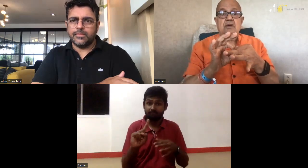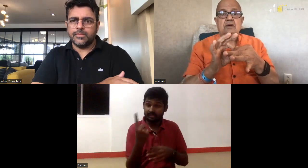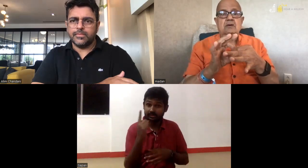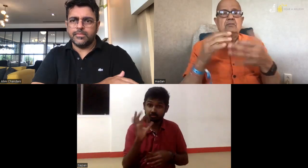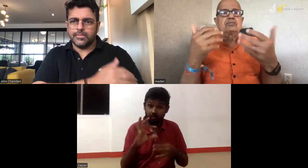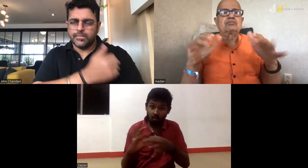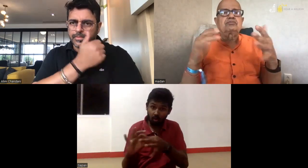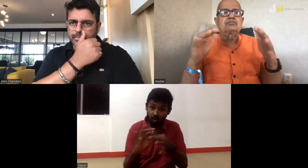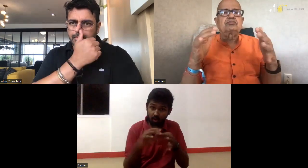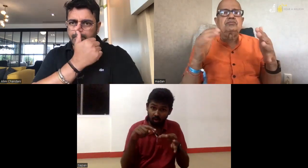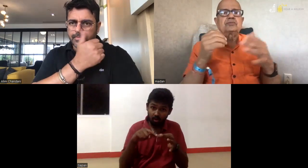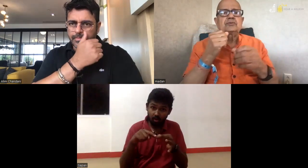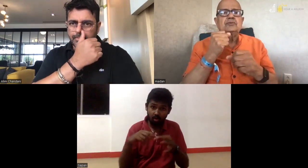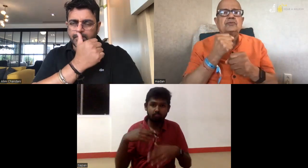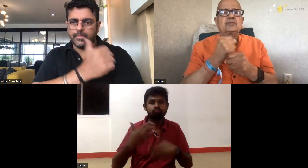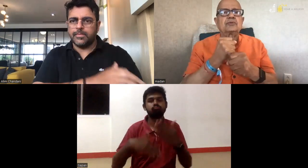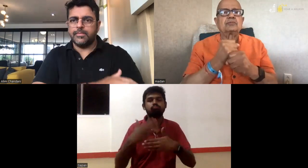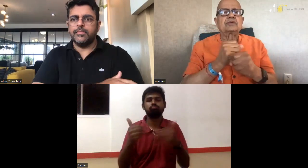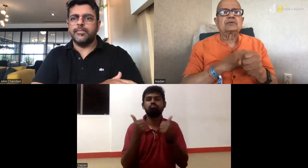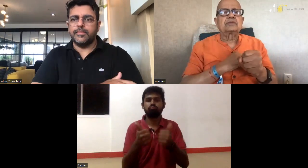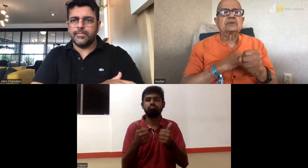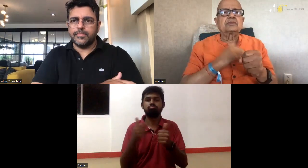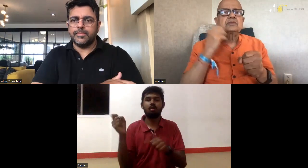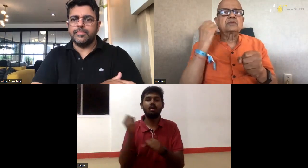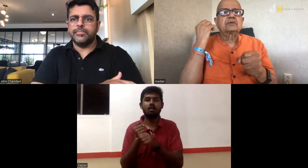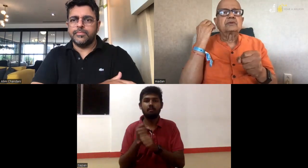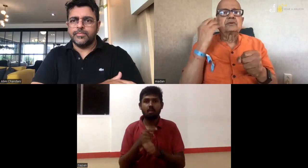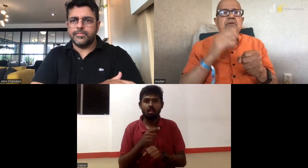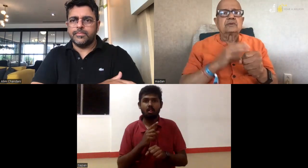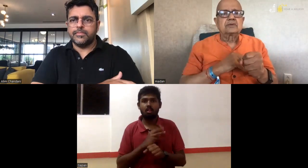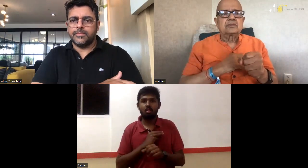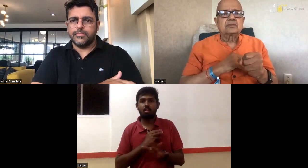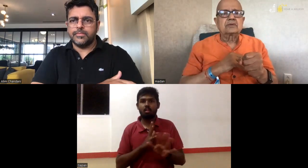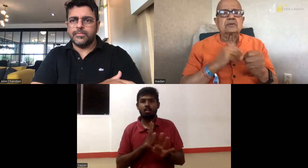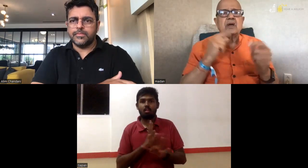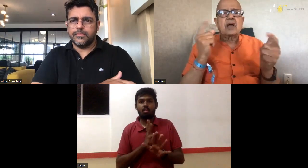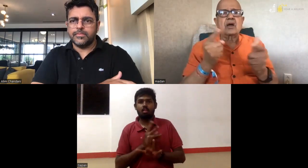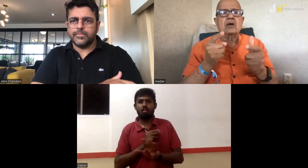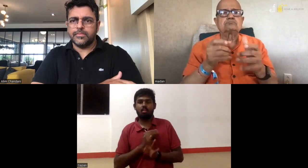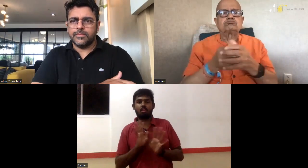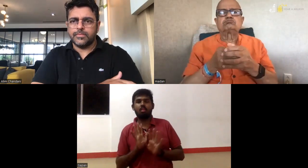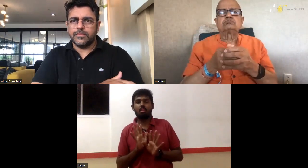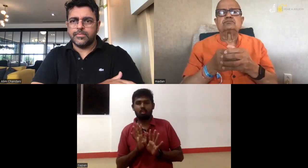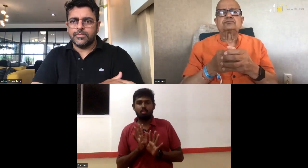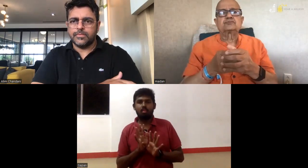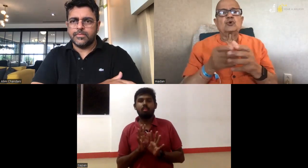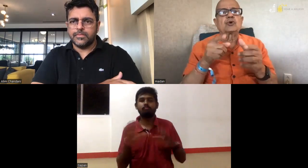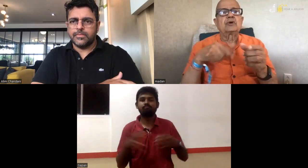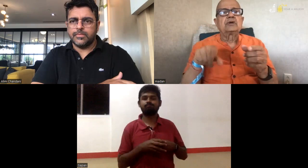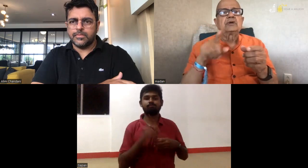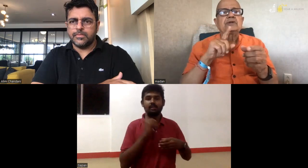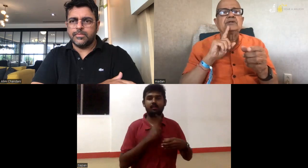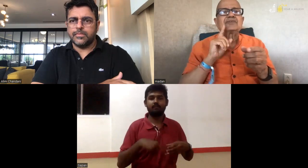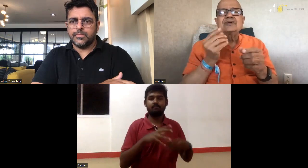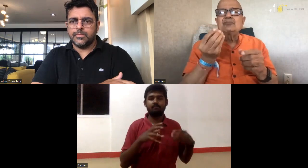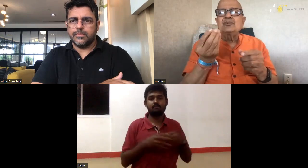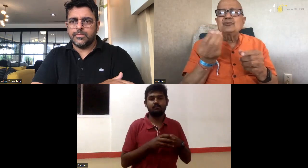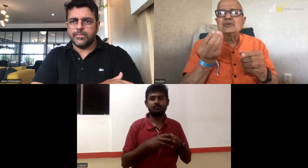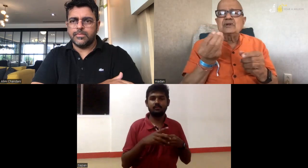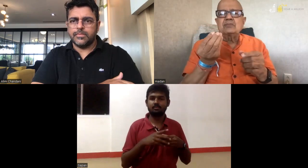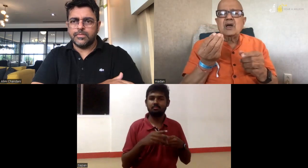a DFDW, Deaf Foundation of Deaf Women. You should do a protest like so that you can